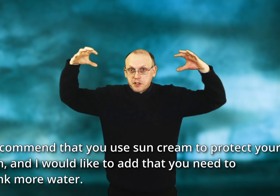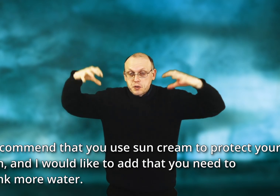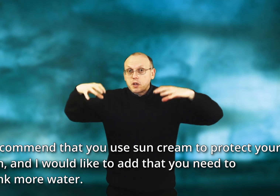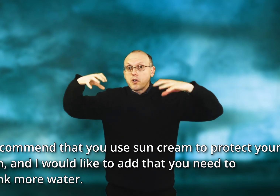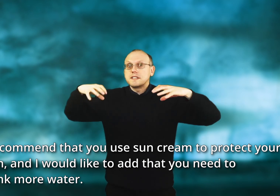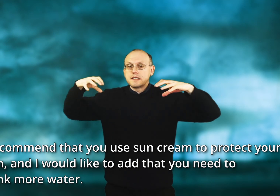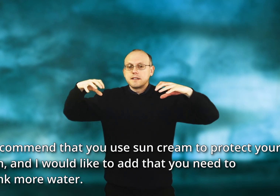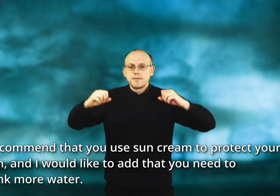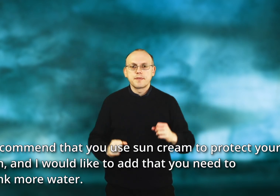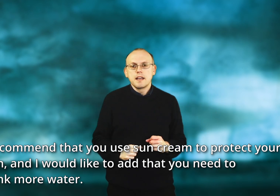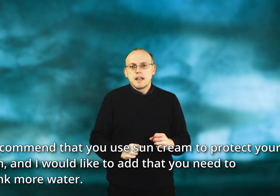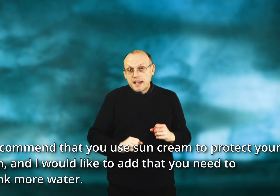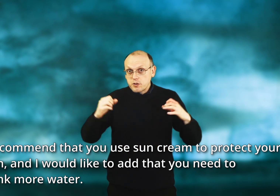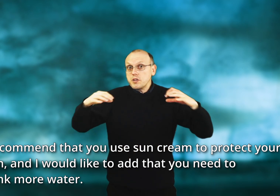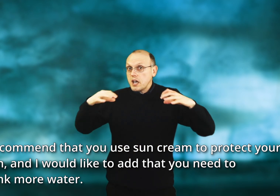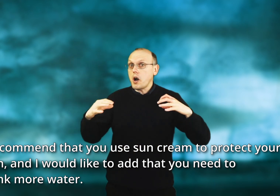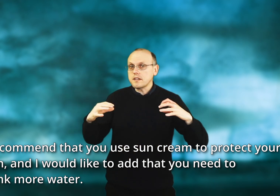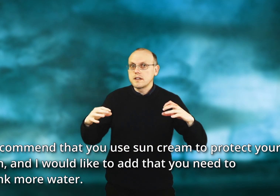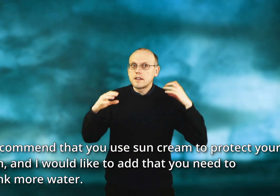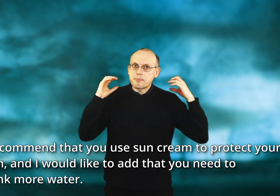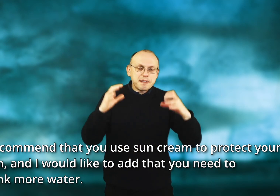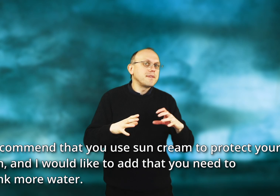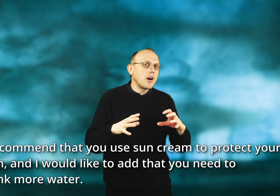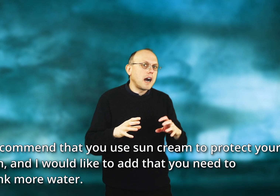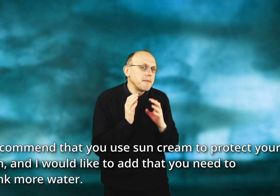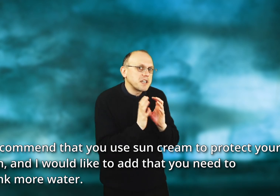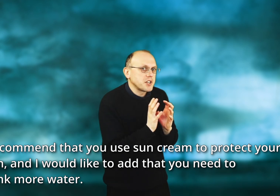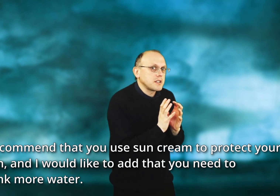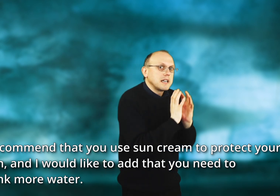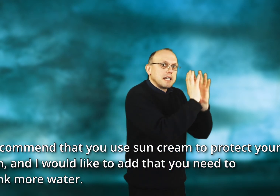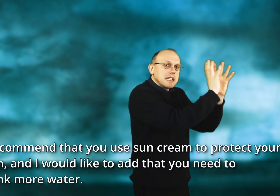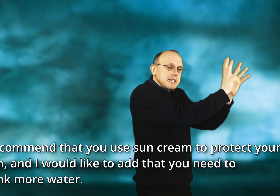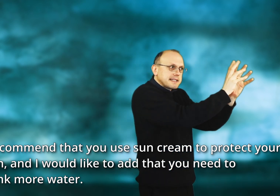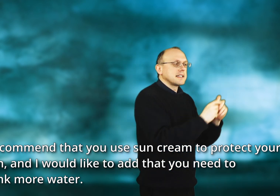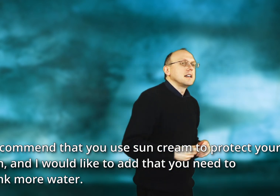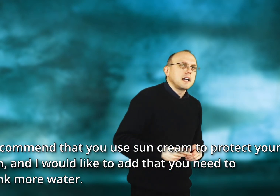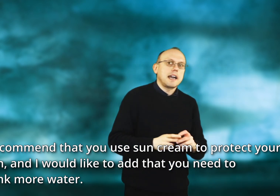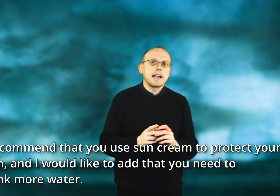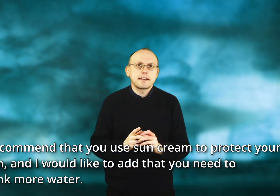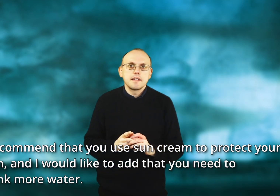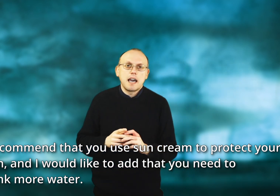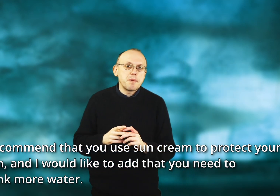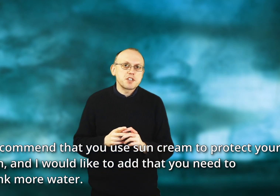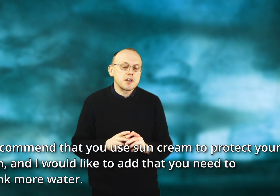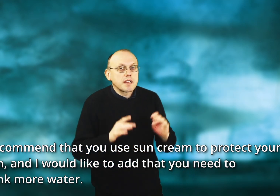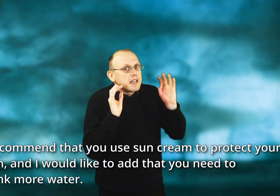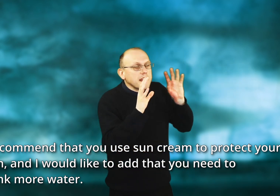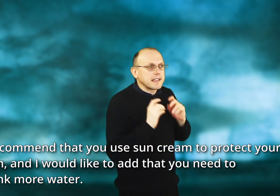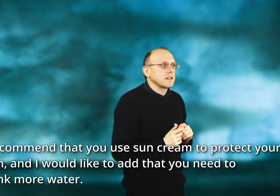two clauses that do not, that before I mention lists and I mention that